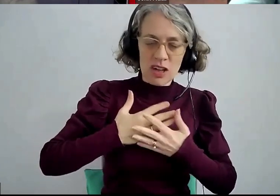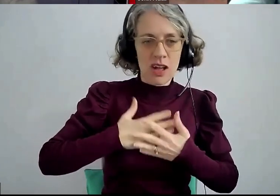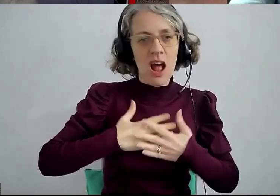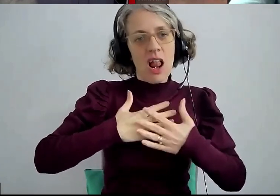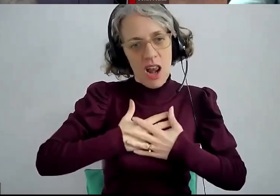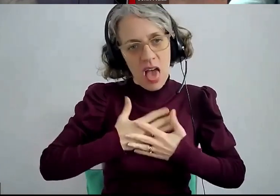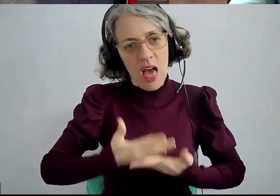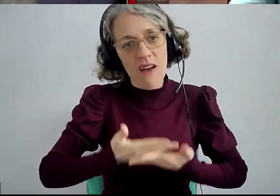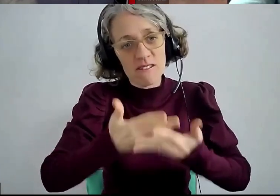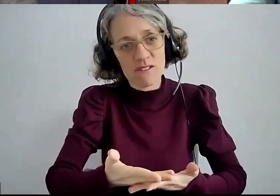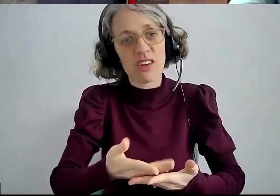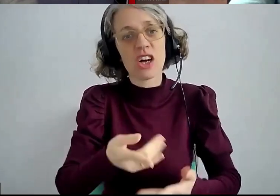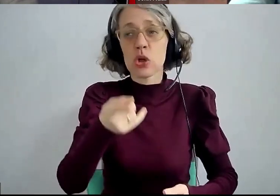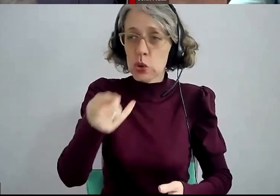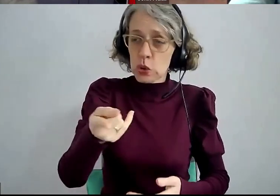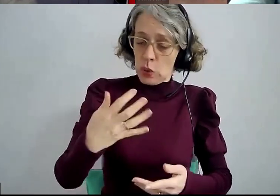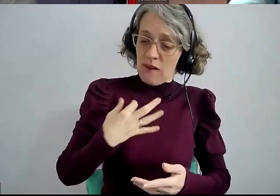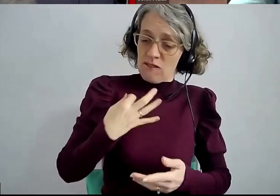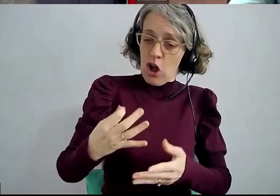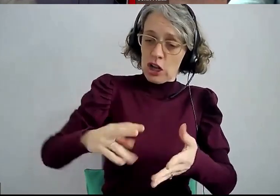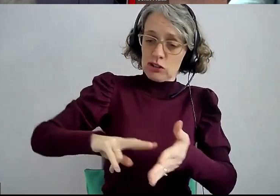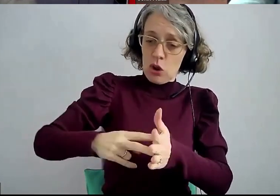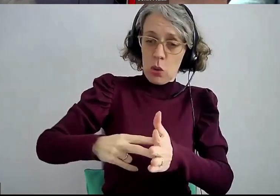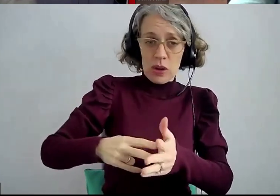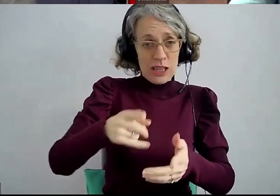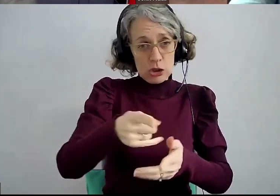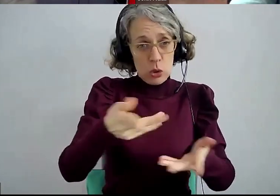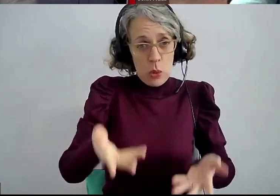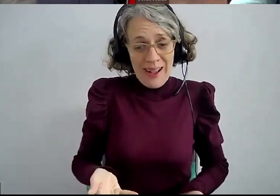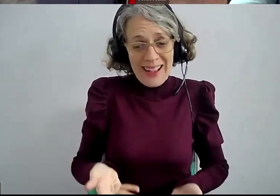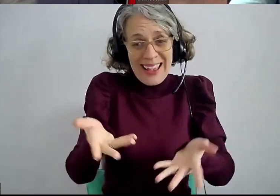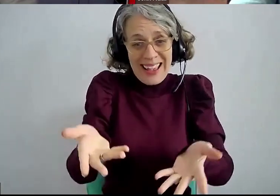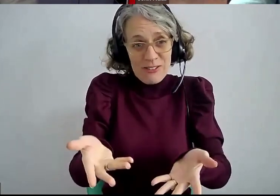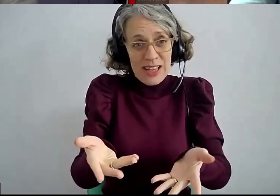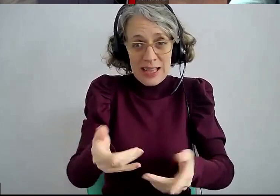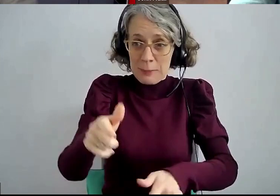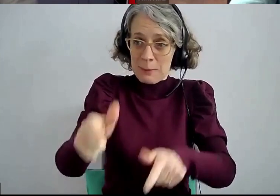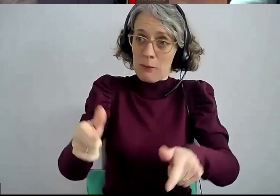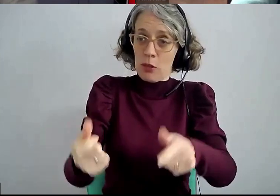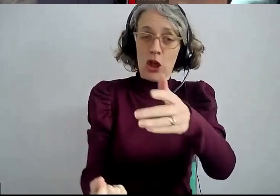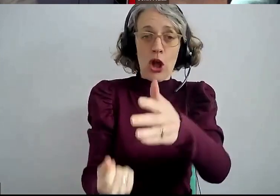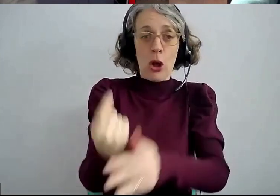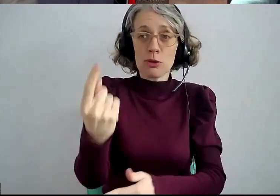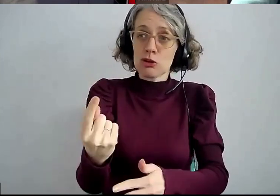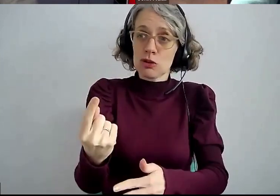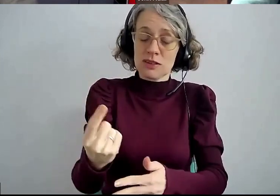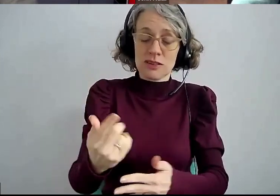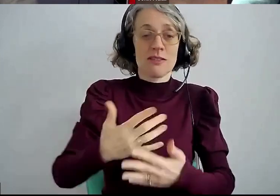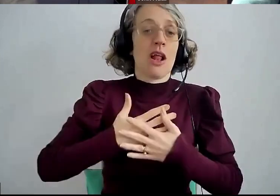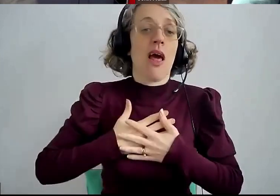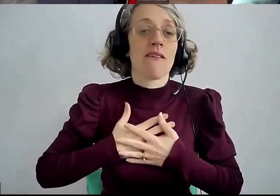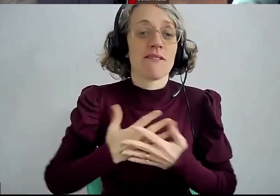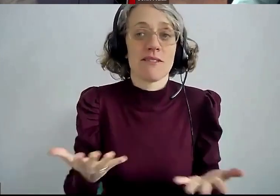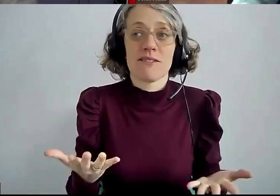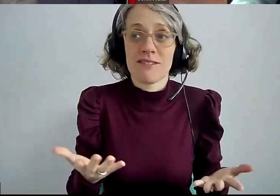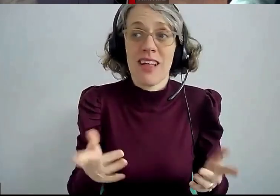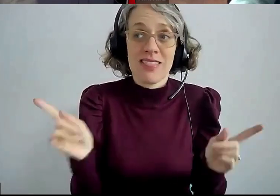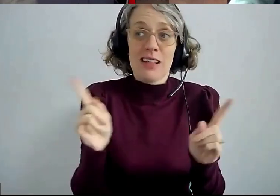voluntary organisation, are giving people opportunities to love, and that's what the world